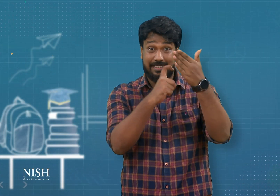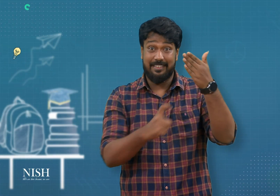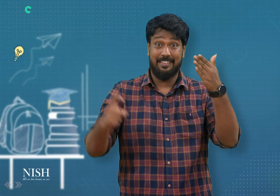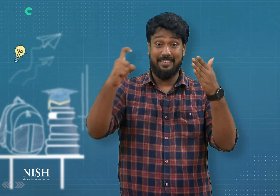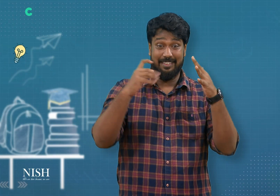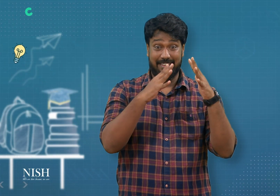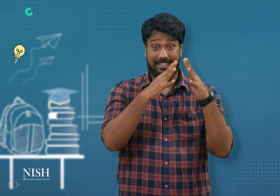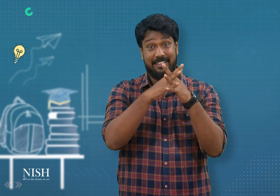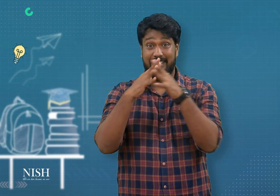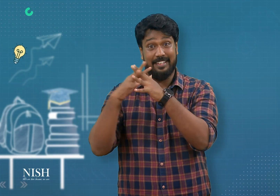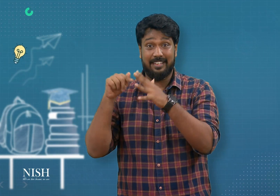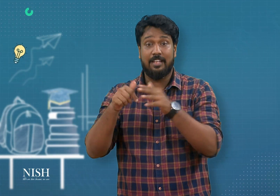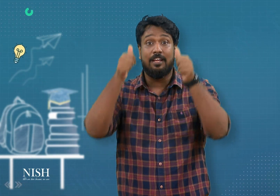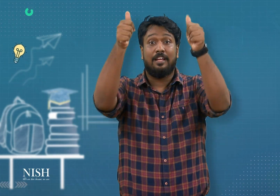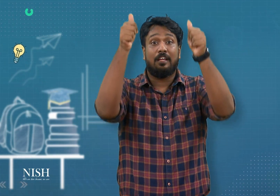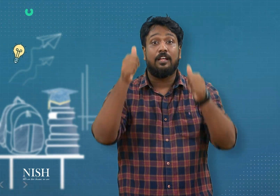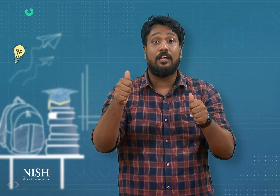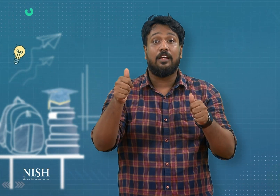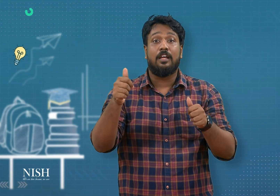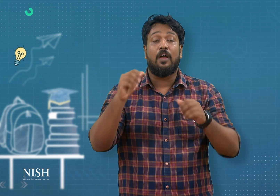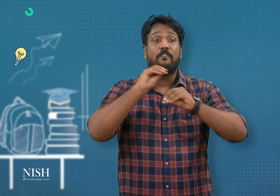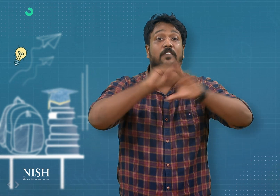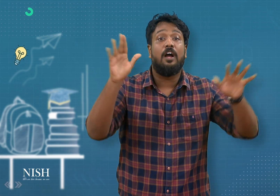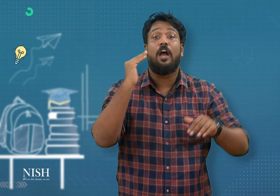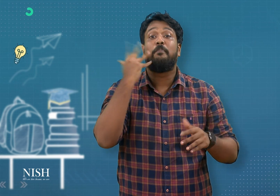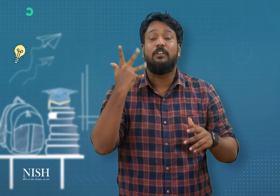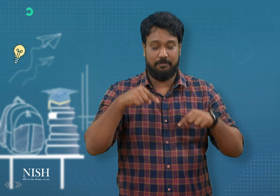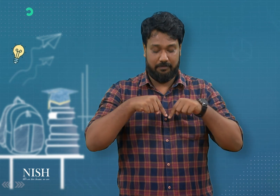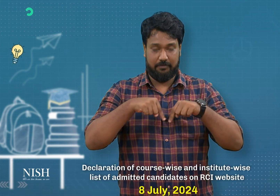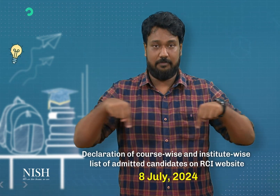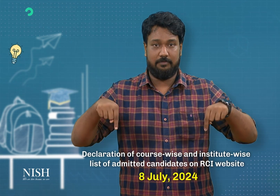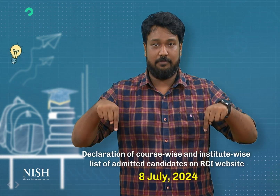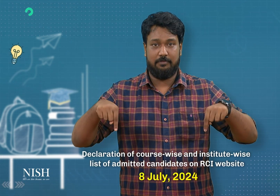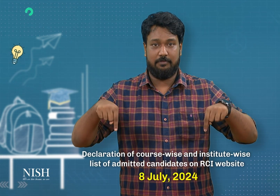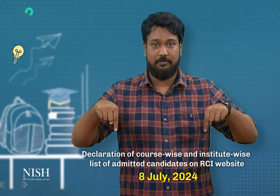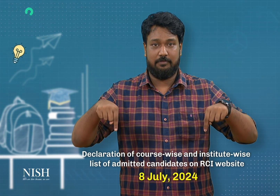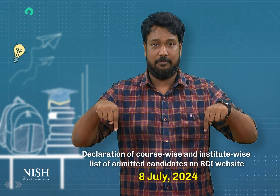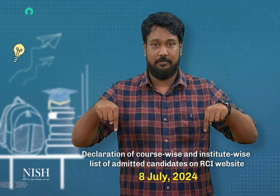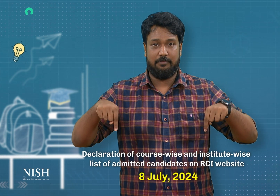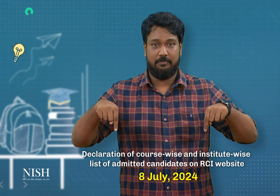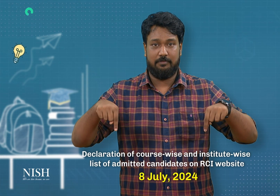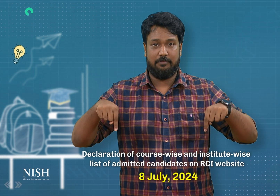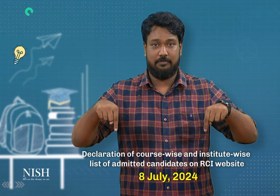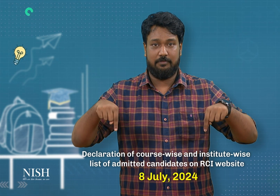Declaration of course-wise and institute-wise list of admitted candidates on RCI website 8